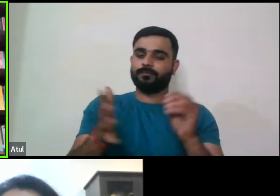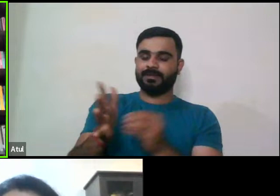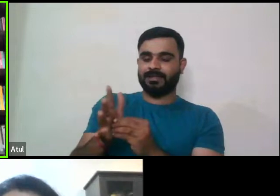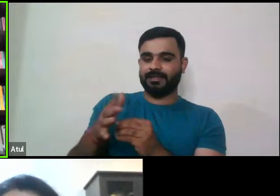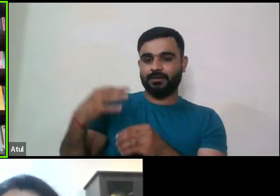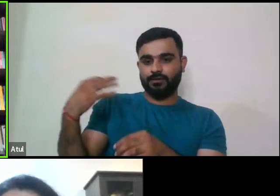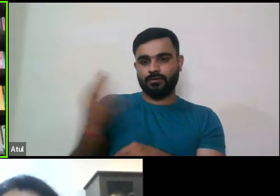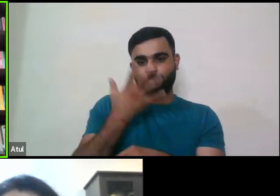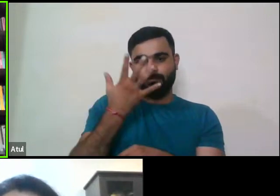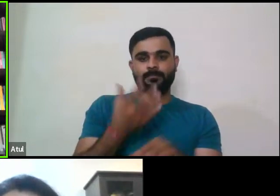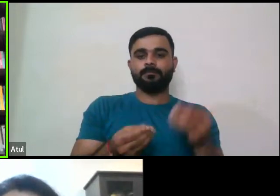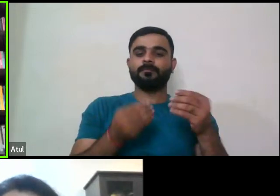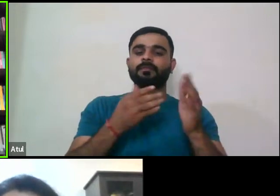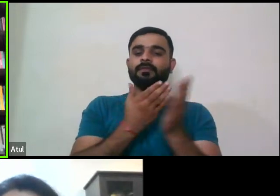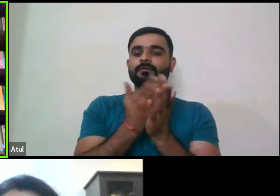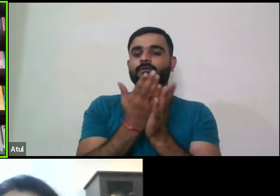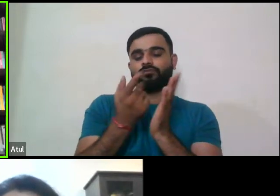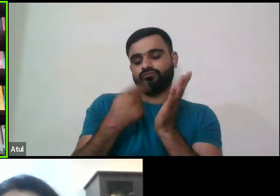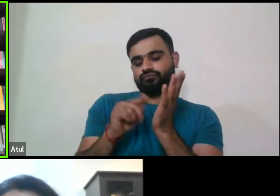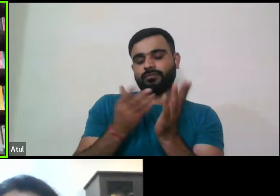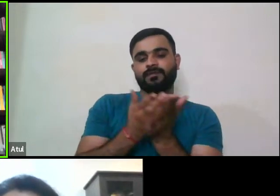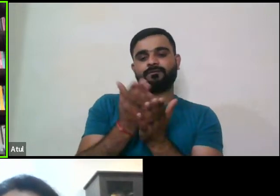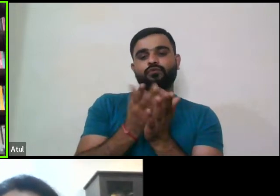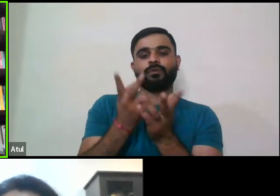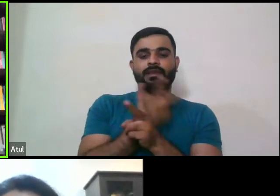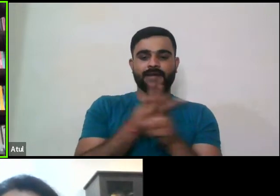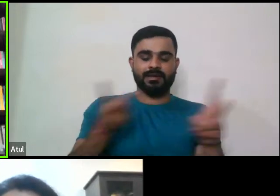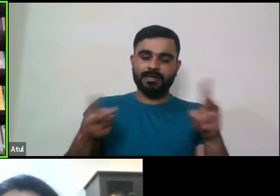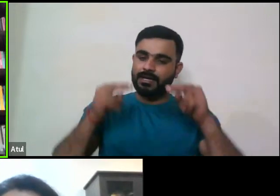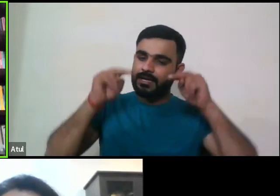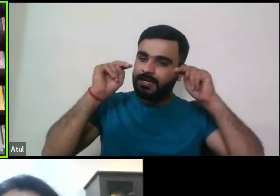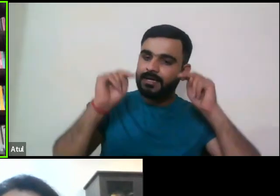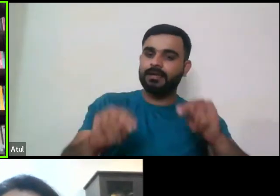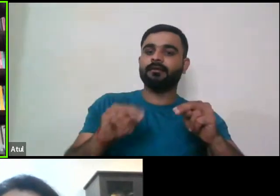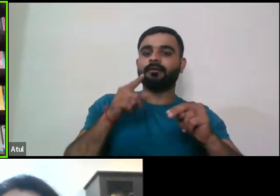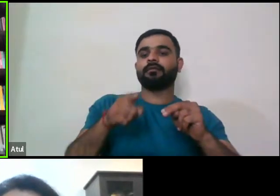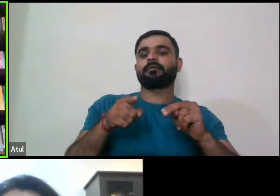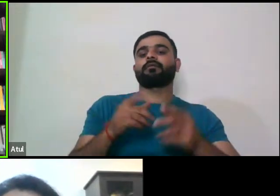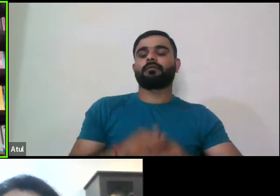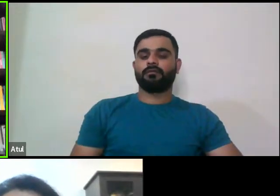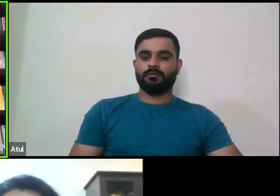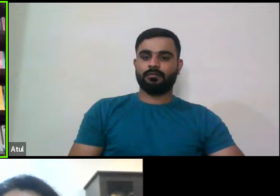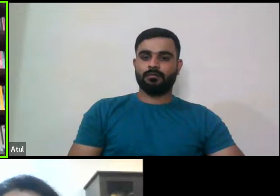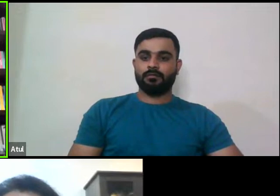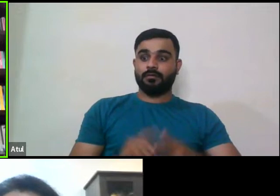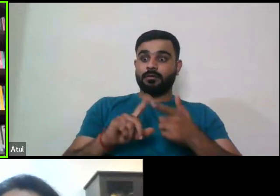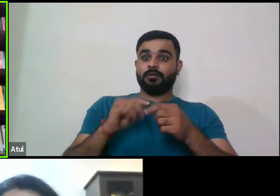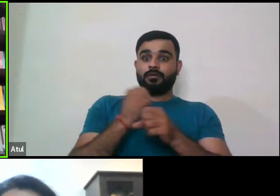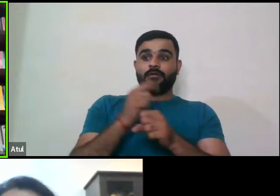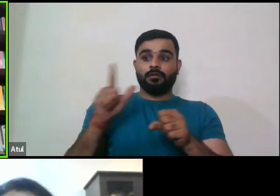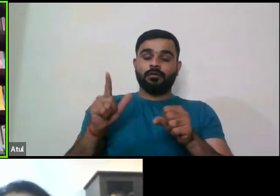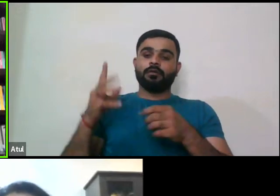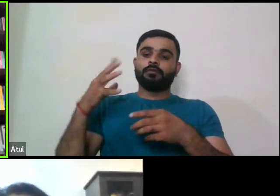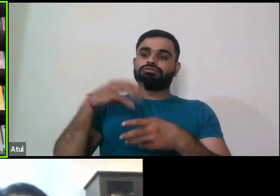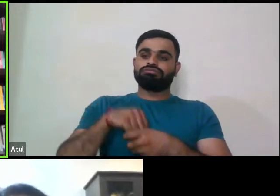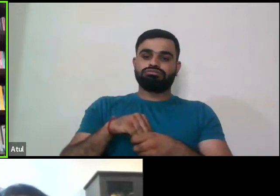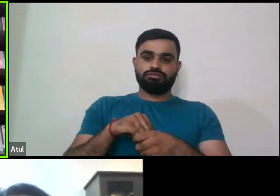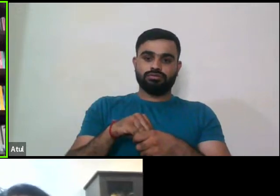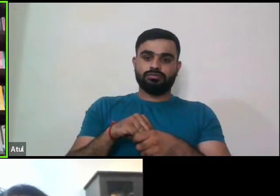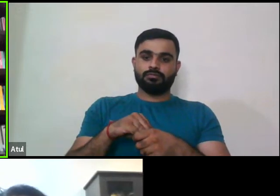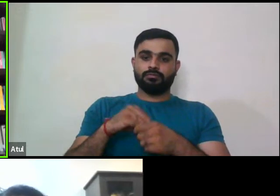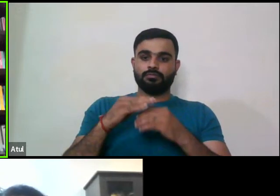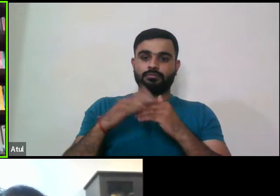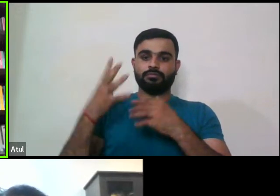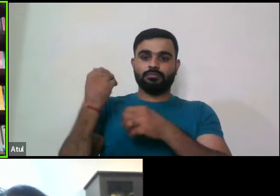me, or at least I might be sanctioned in different ways, which requires that there should be a legal sort of scrutiny of